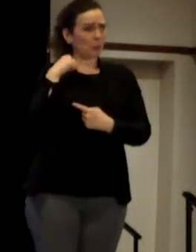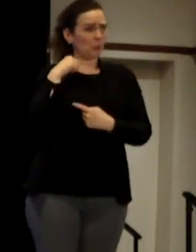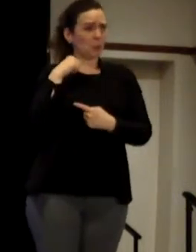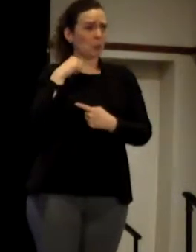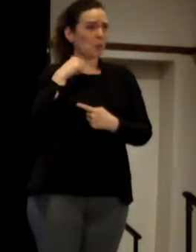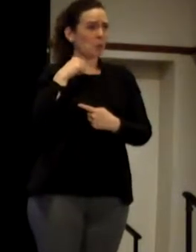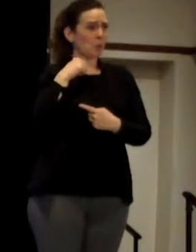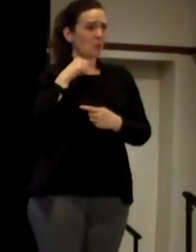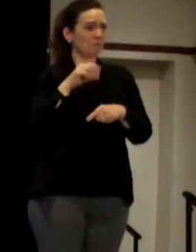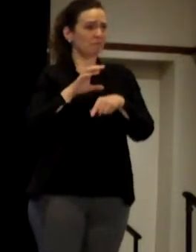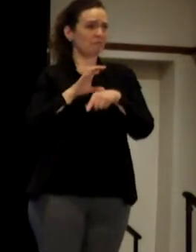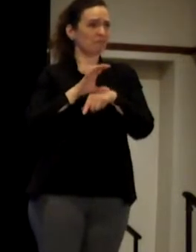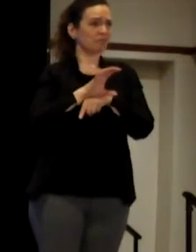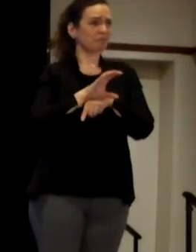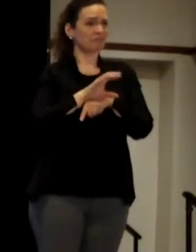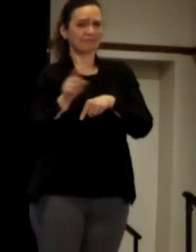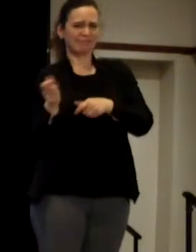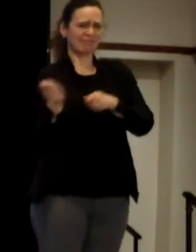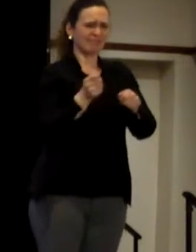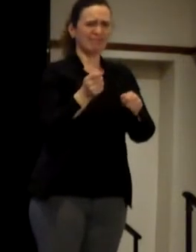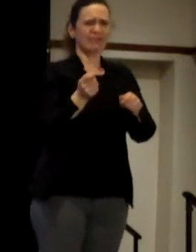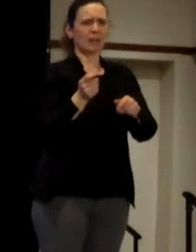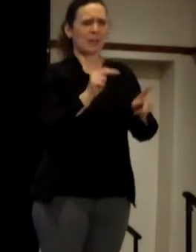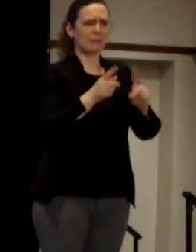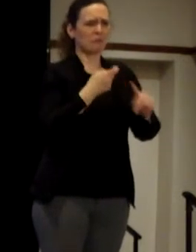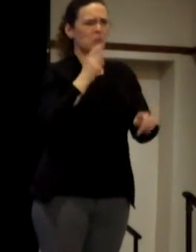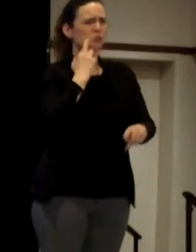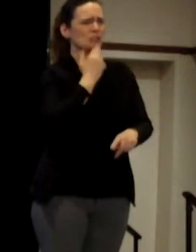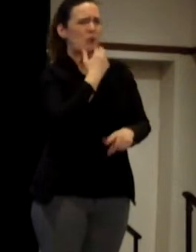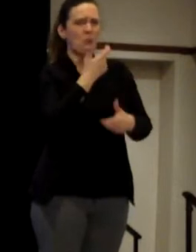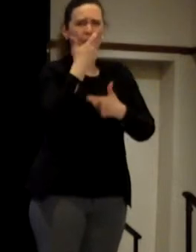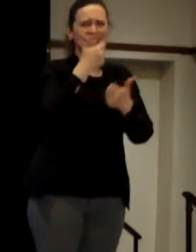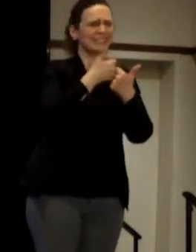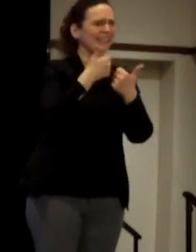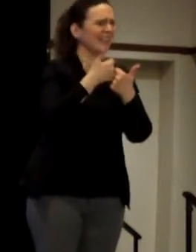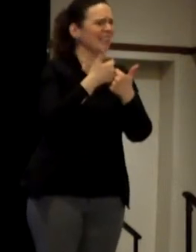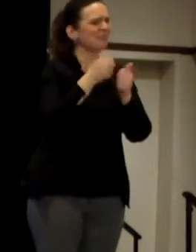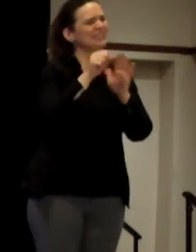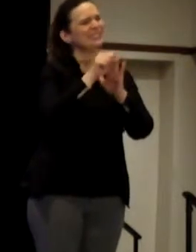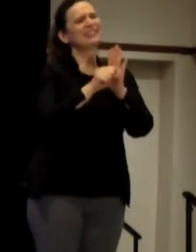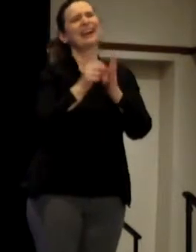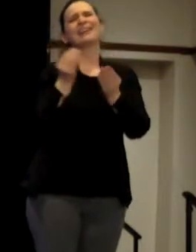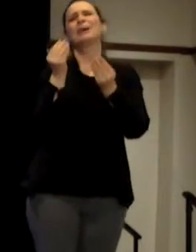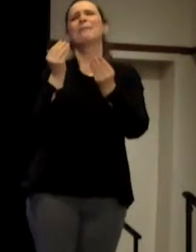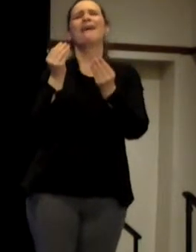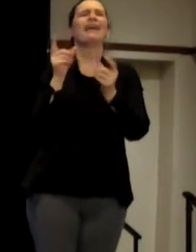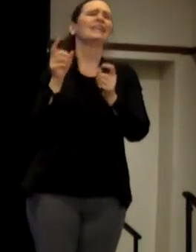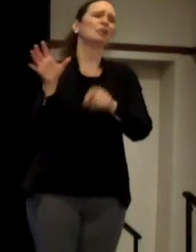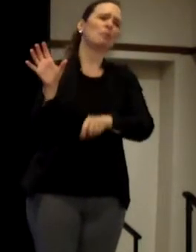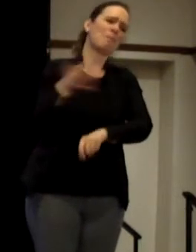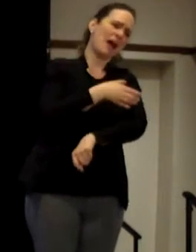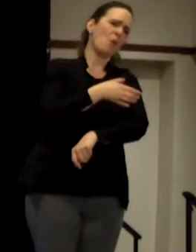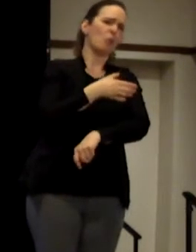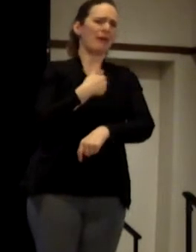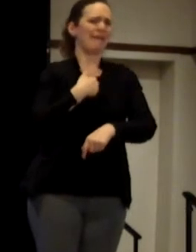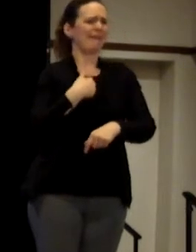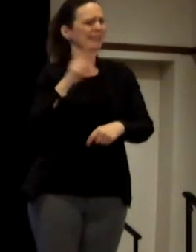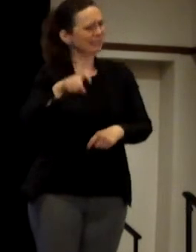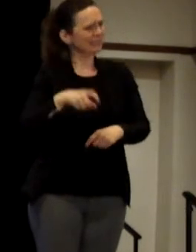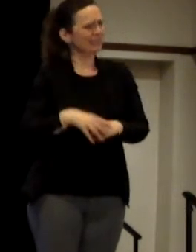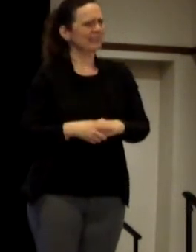establishments during the SU game. So the state really needs to work with us on this. We've asked them to. We haven't heard back. The governor